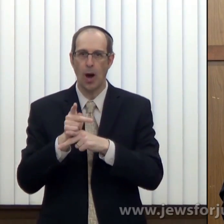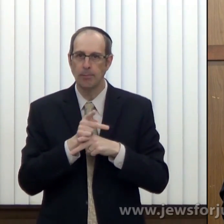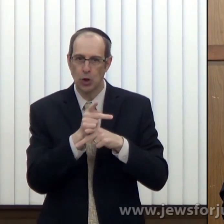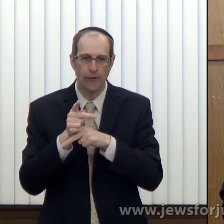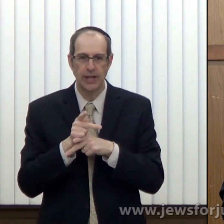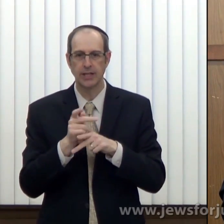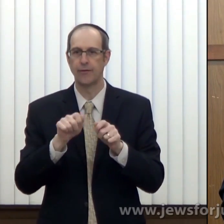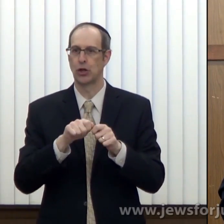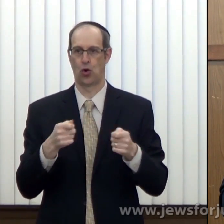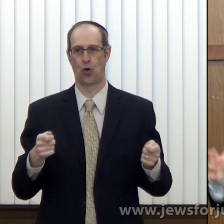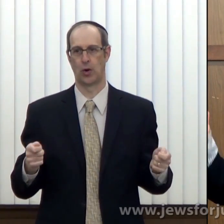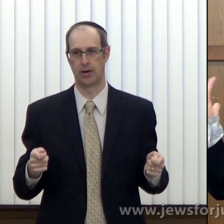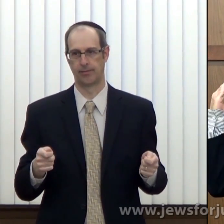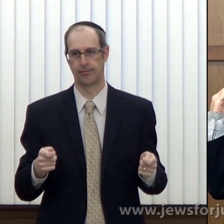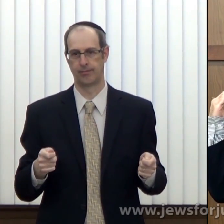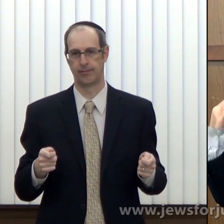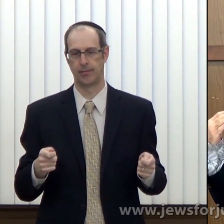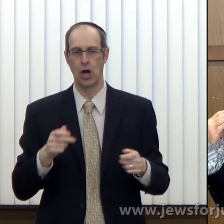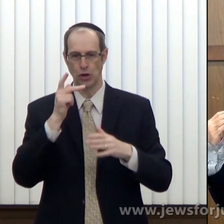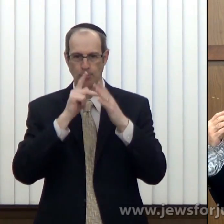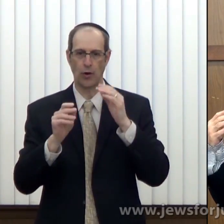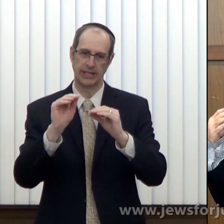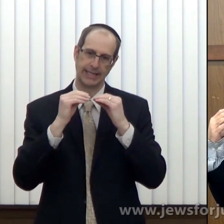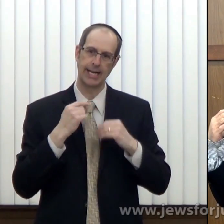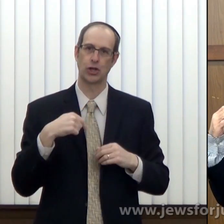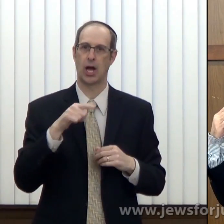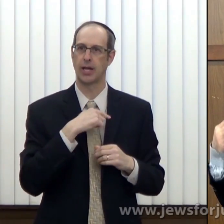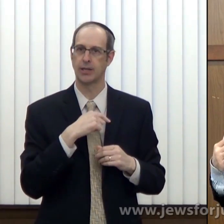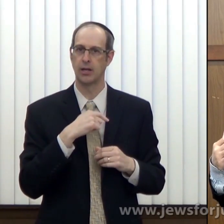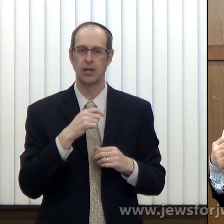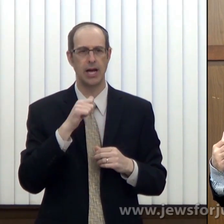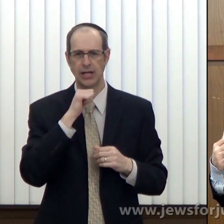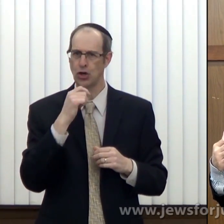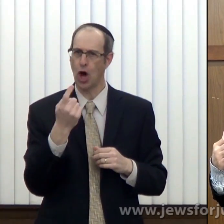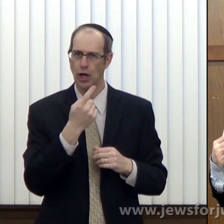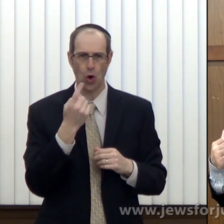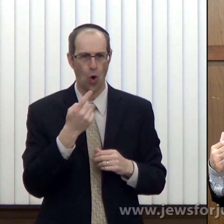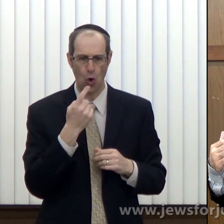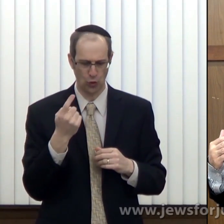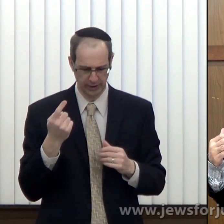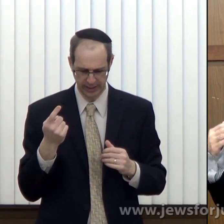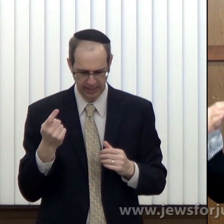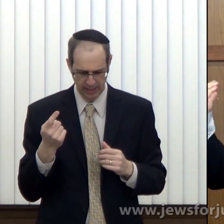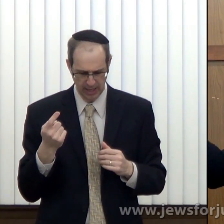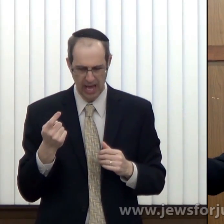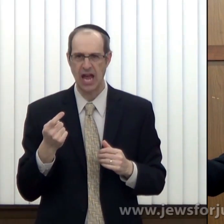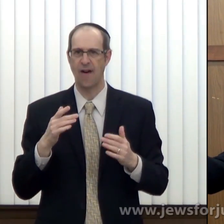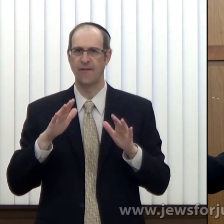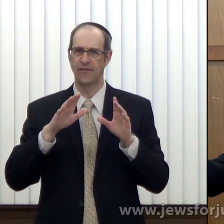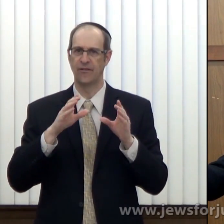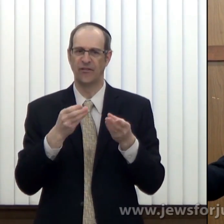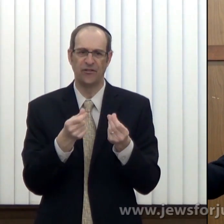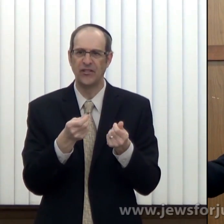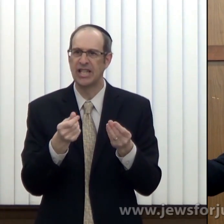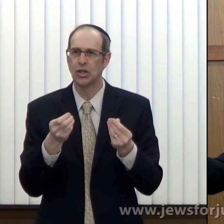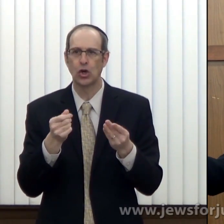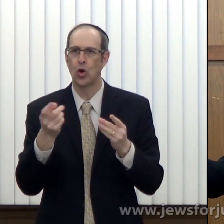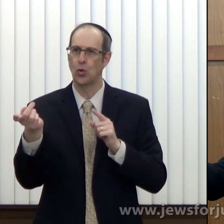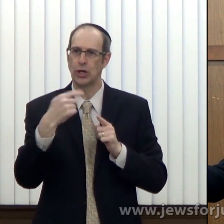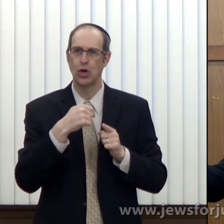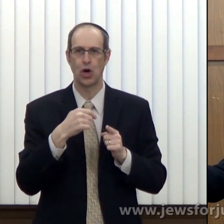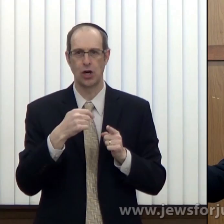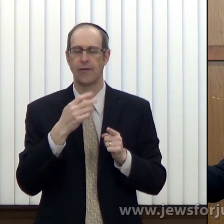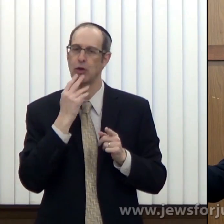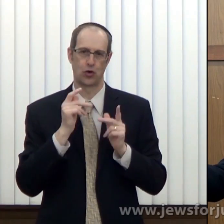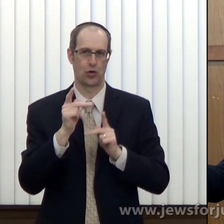the Torah. So the prophets teach us that it's not only going to be a physical return of the